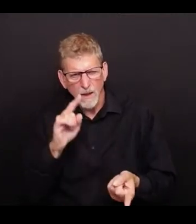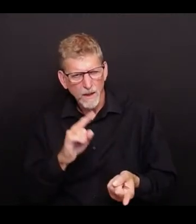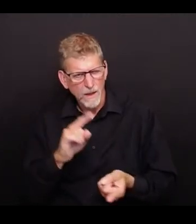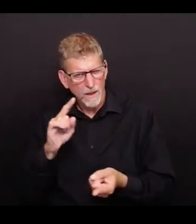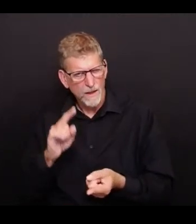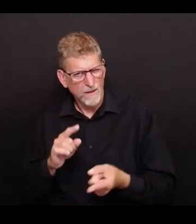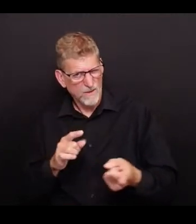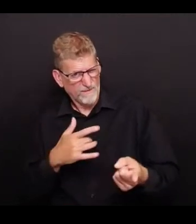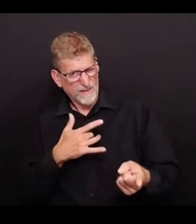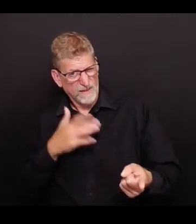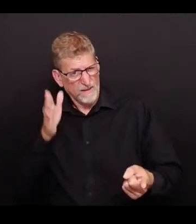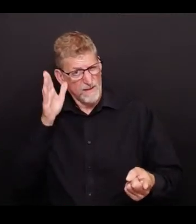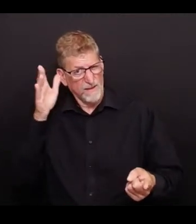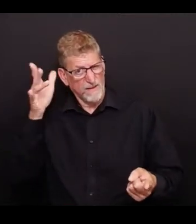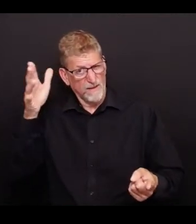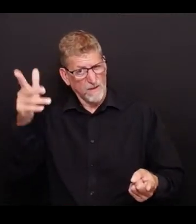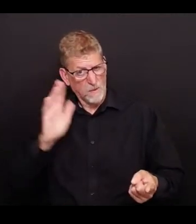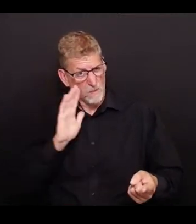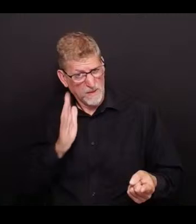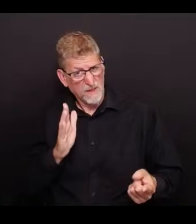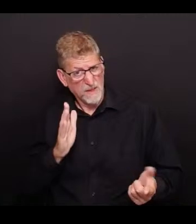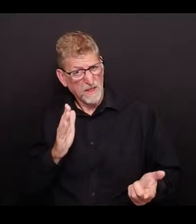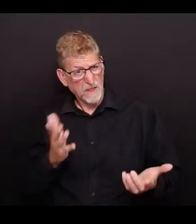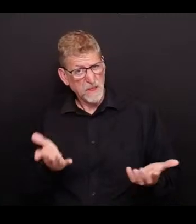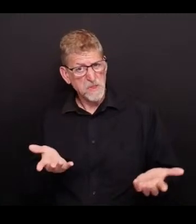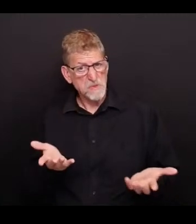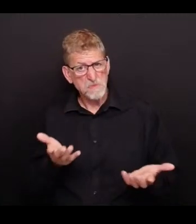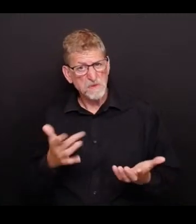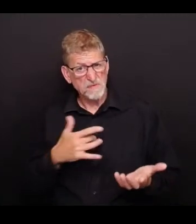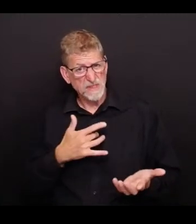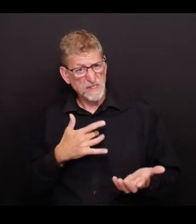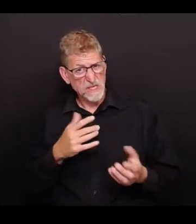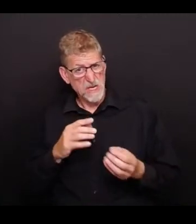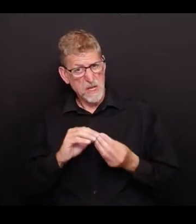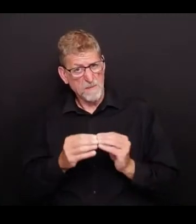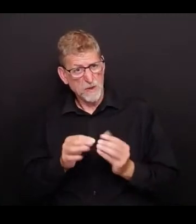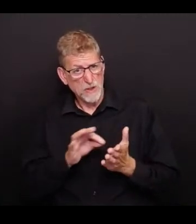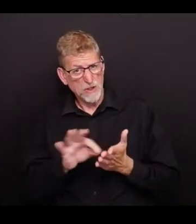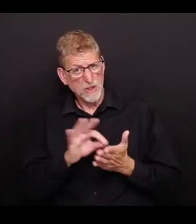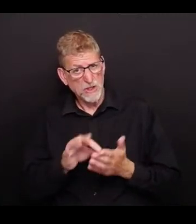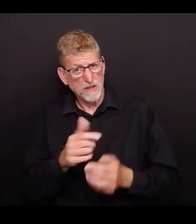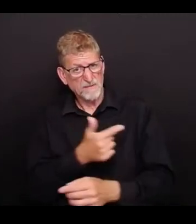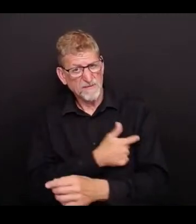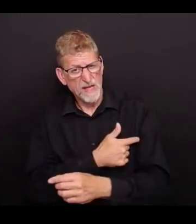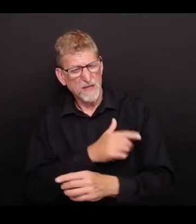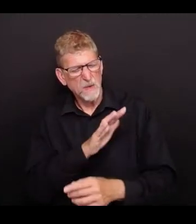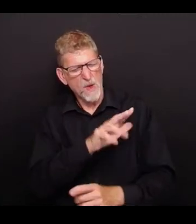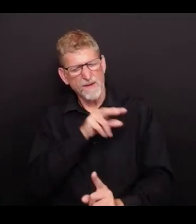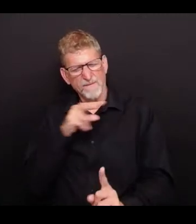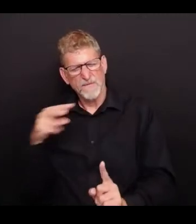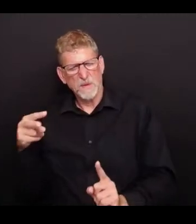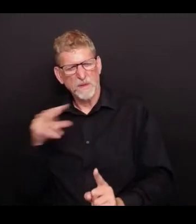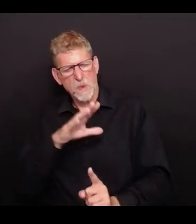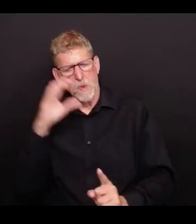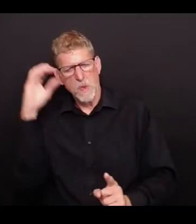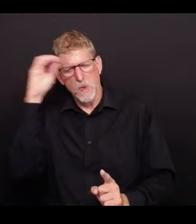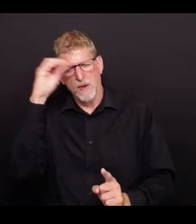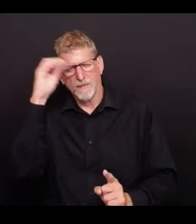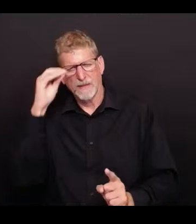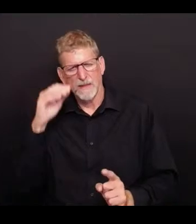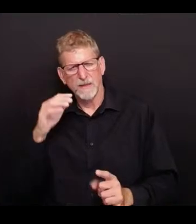headed in that area? And secondly, some advice and tips from folks going into this holiday